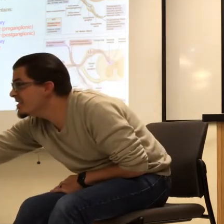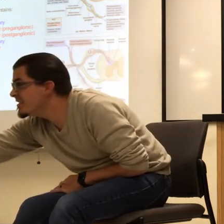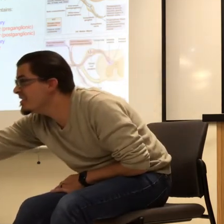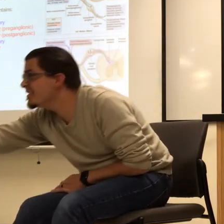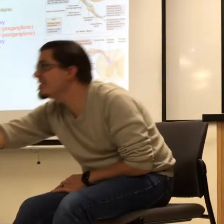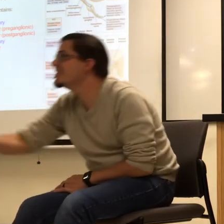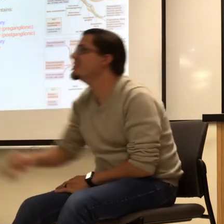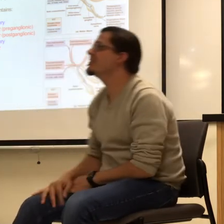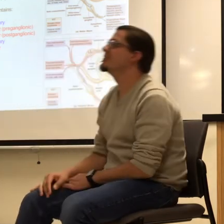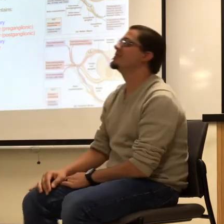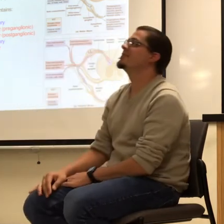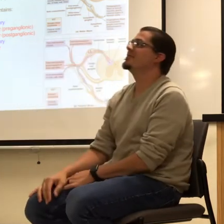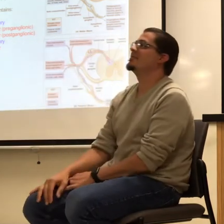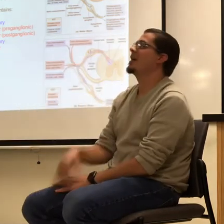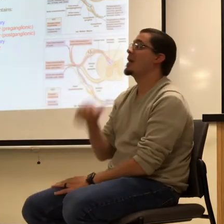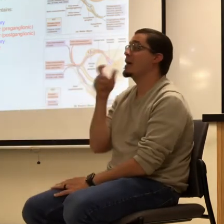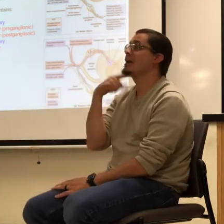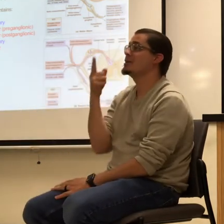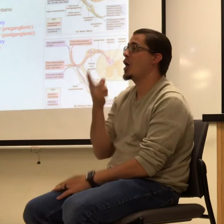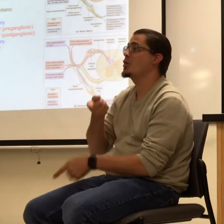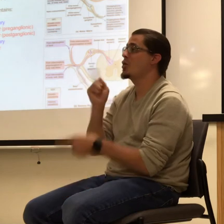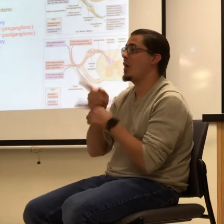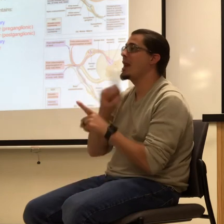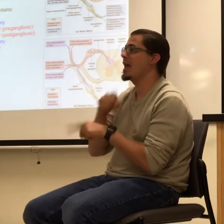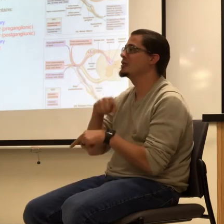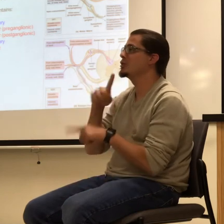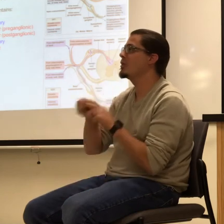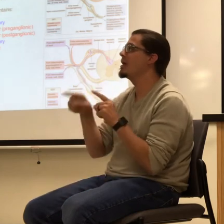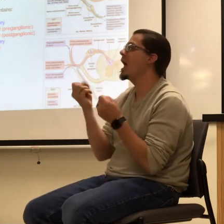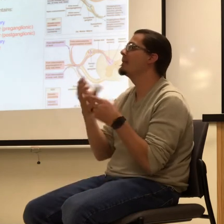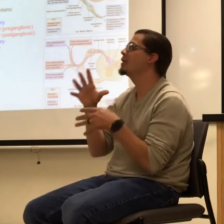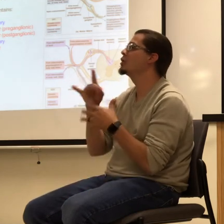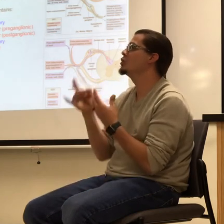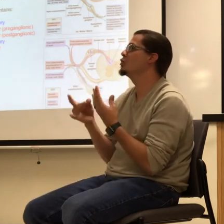Four. Choose the right four.